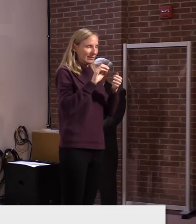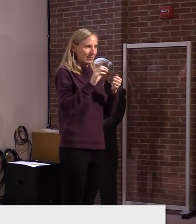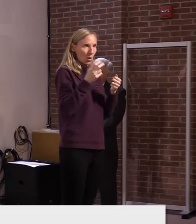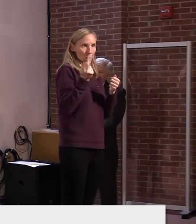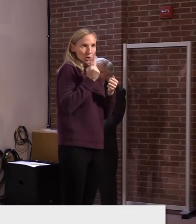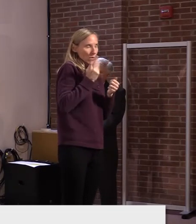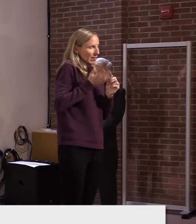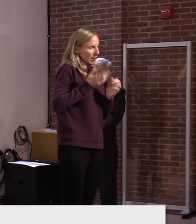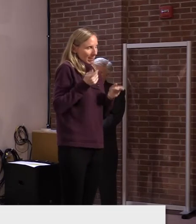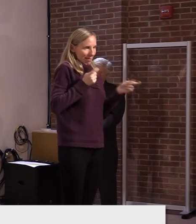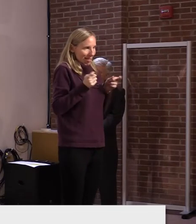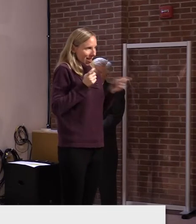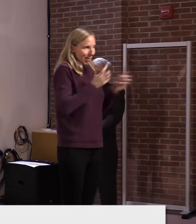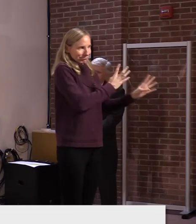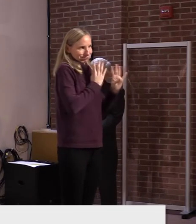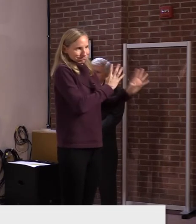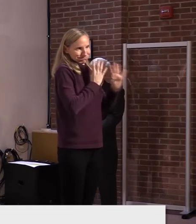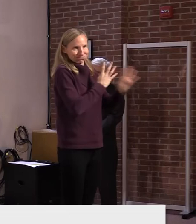the whole show.